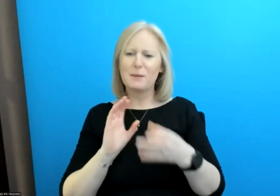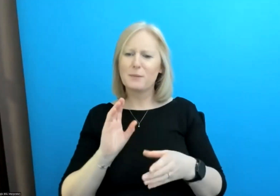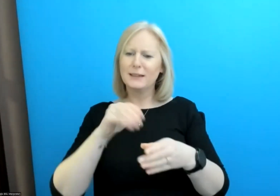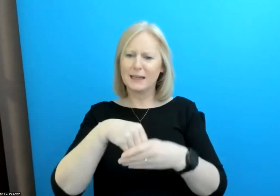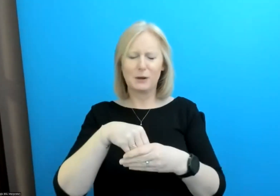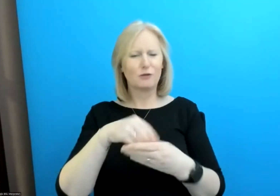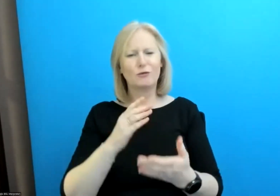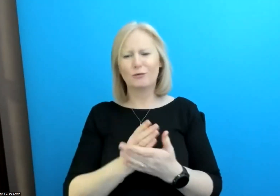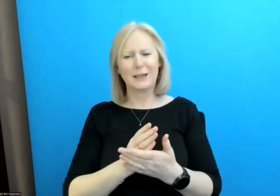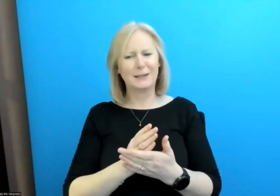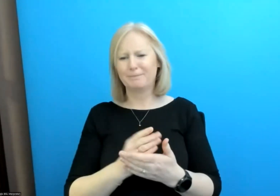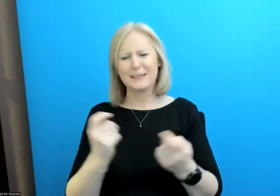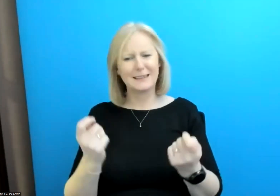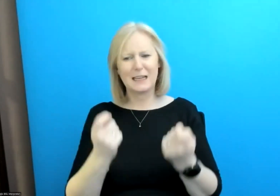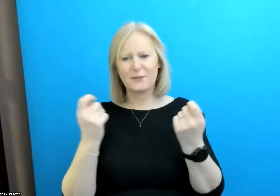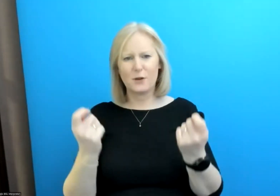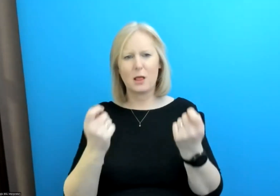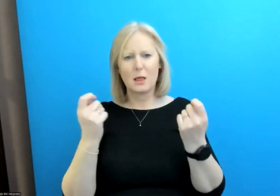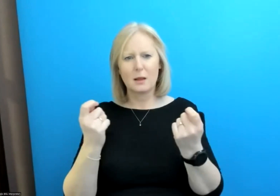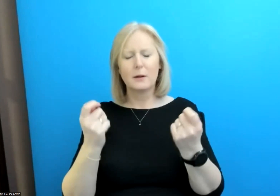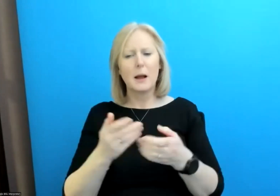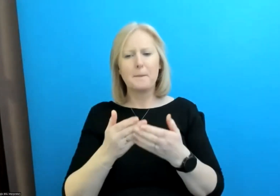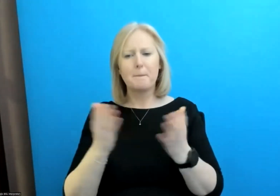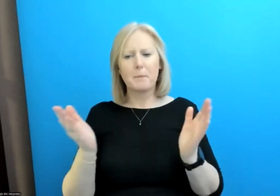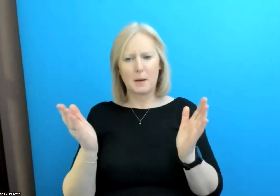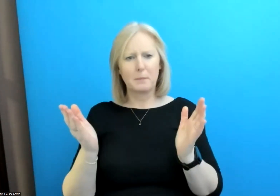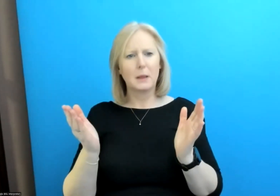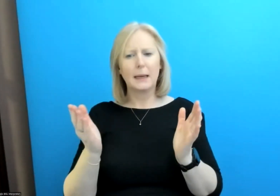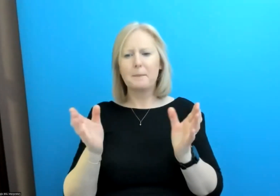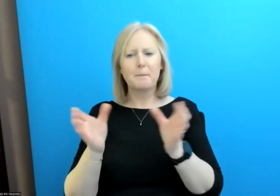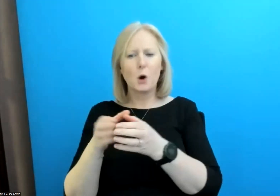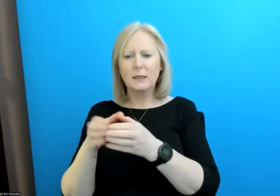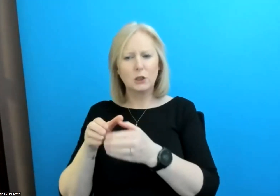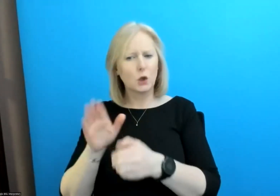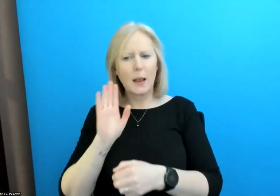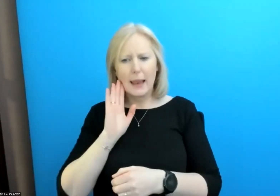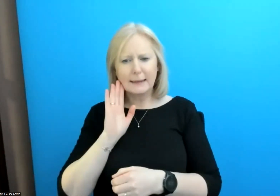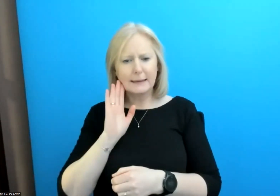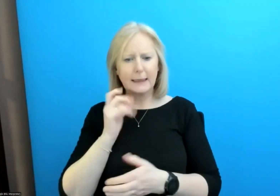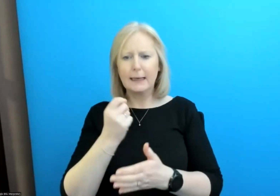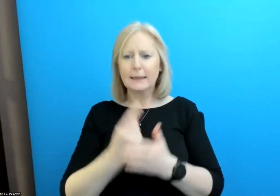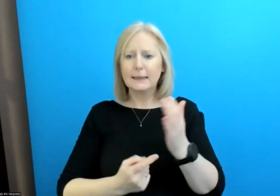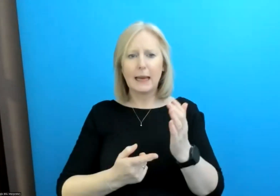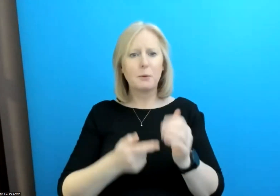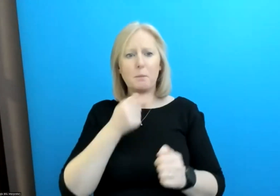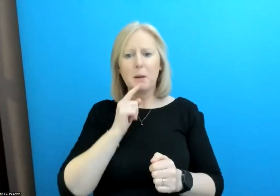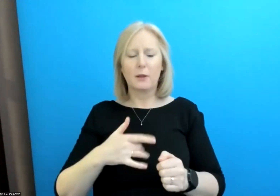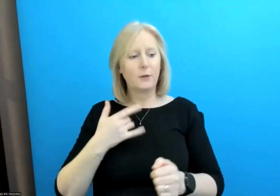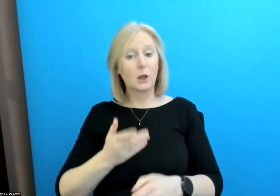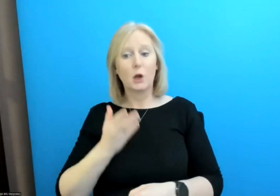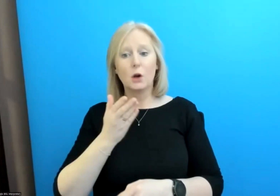that's successful. Public service bodies are not listening. Disabled people feel when they go along, they're getting drowned out